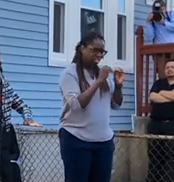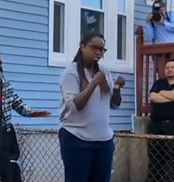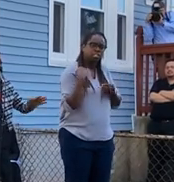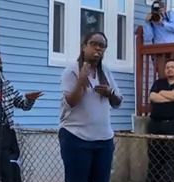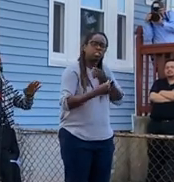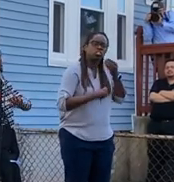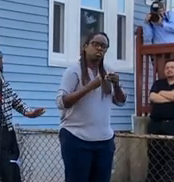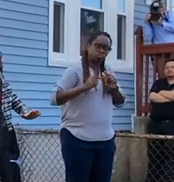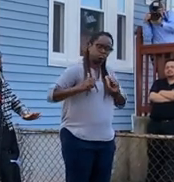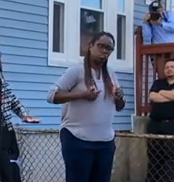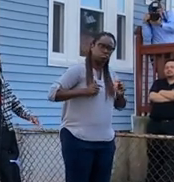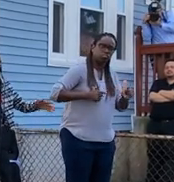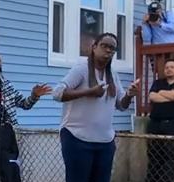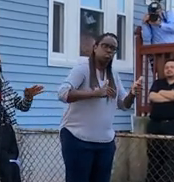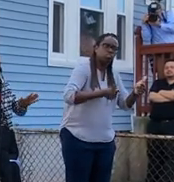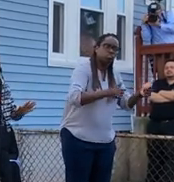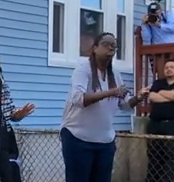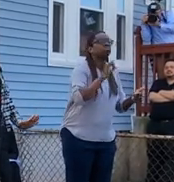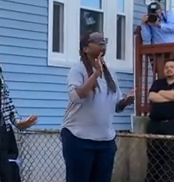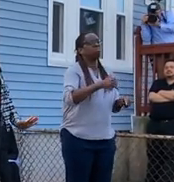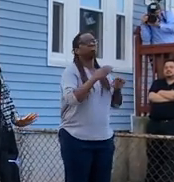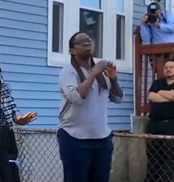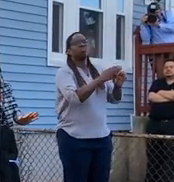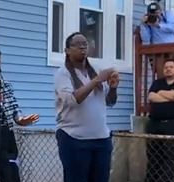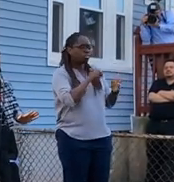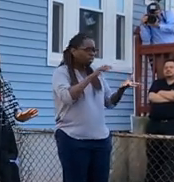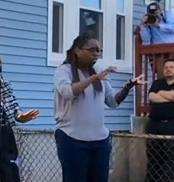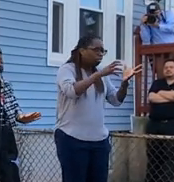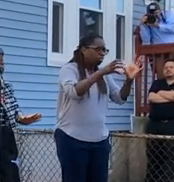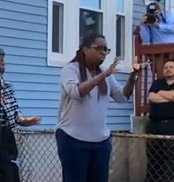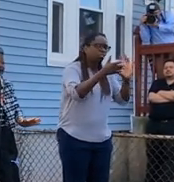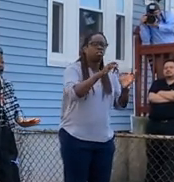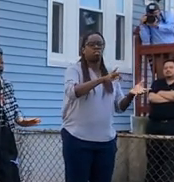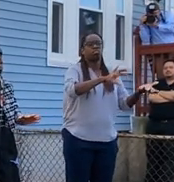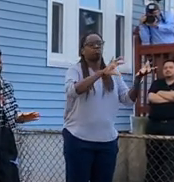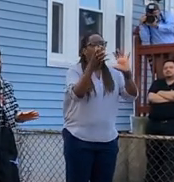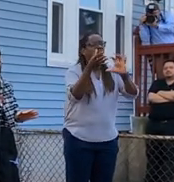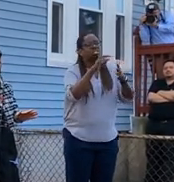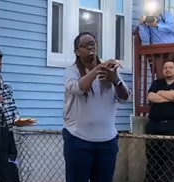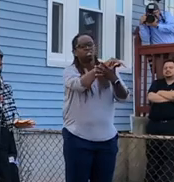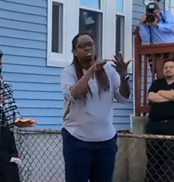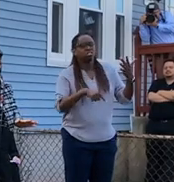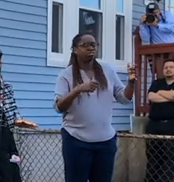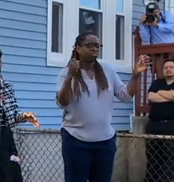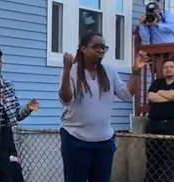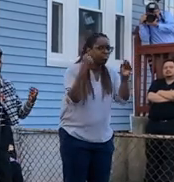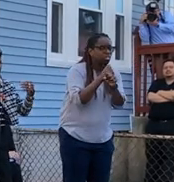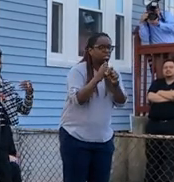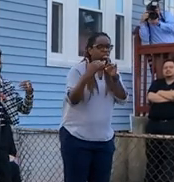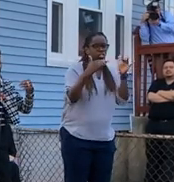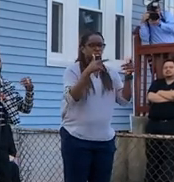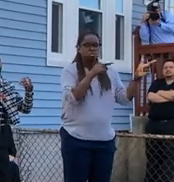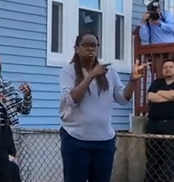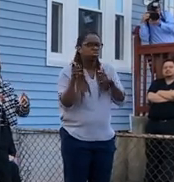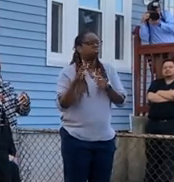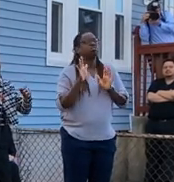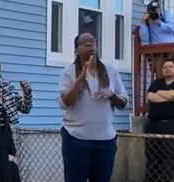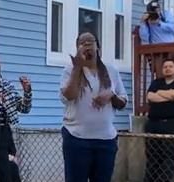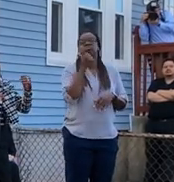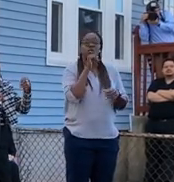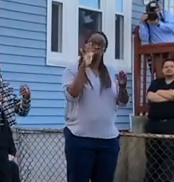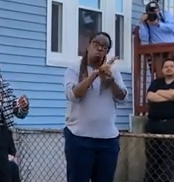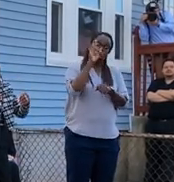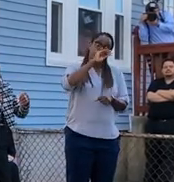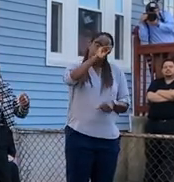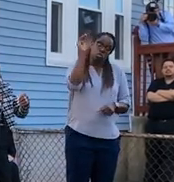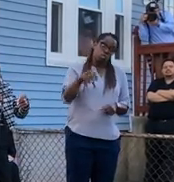the violence. It's not going to stop it, but it's going to lower it. Just like as the fighting goes on, as we continue, we're praying that